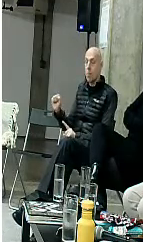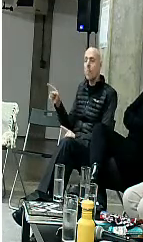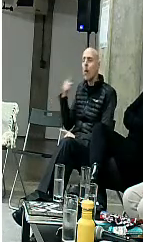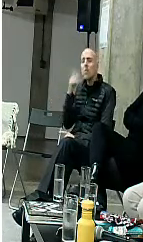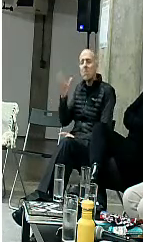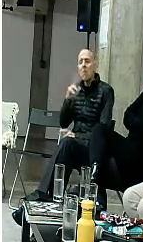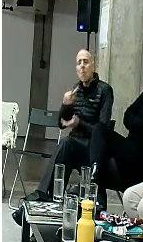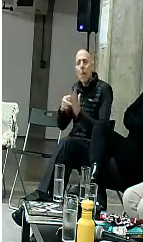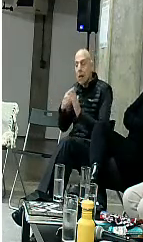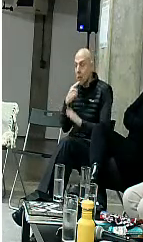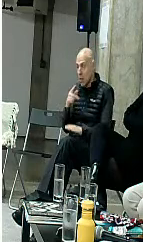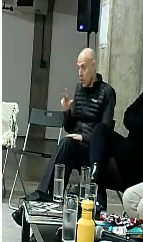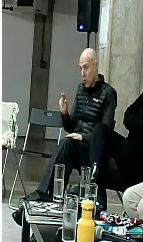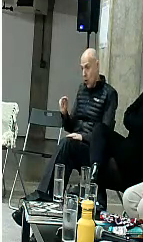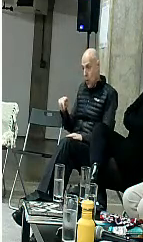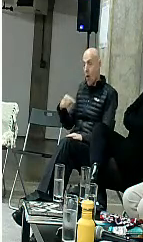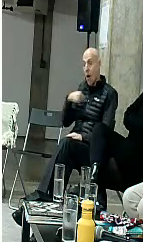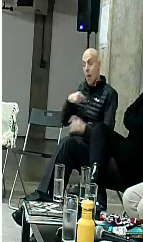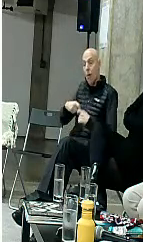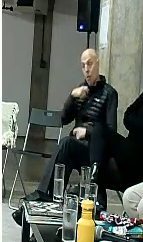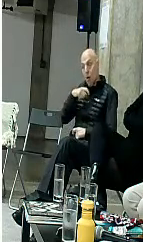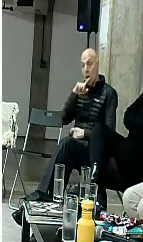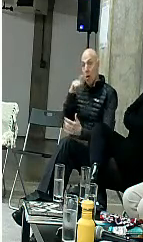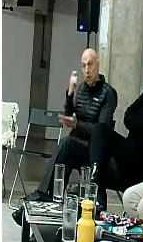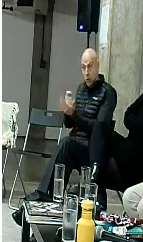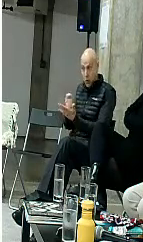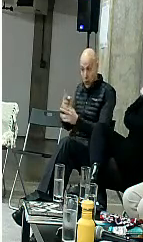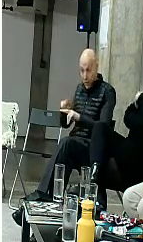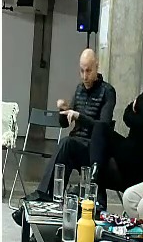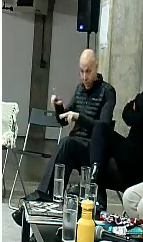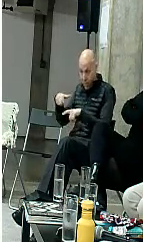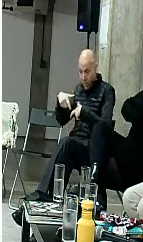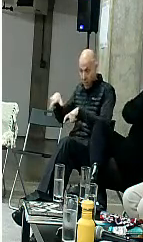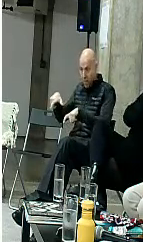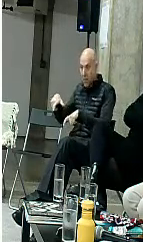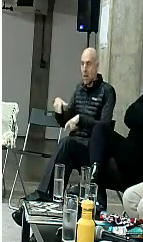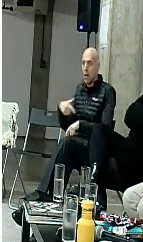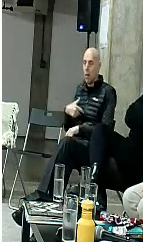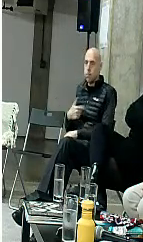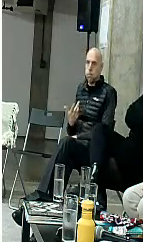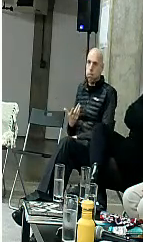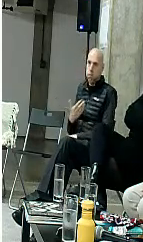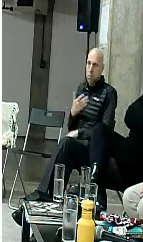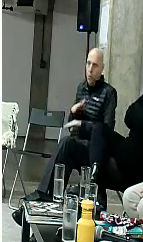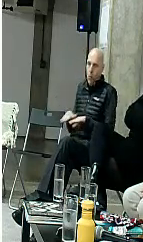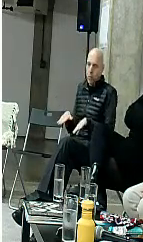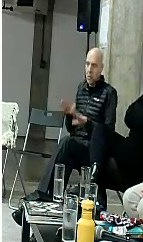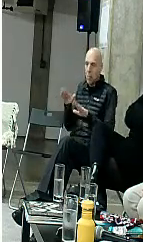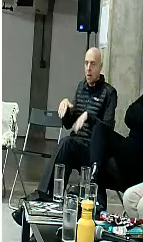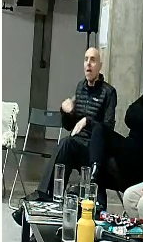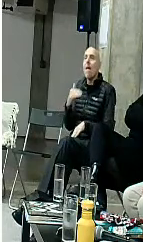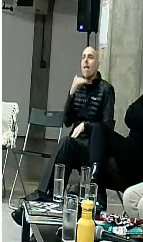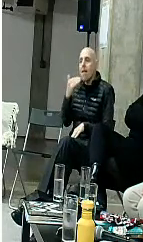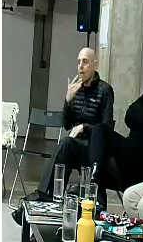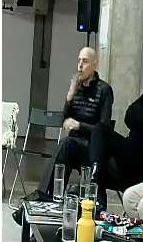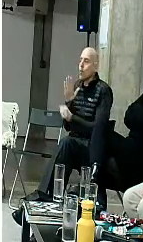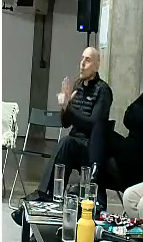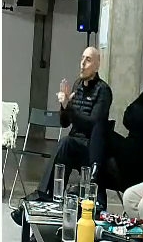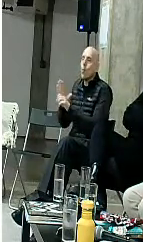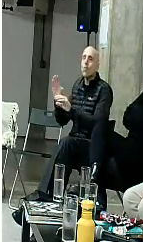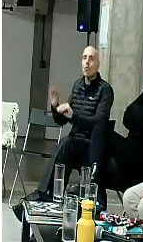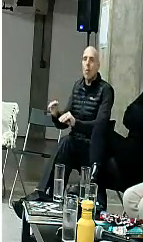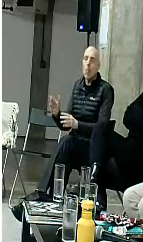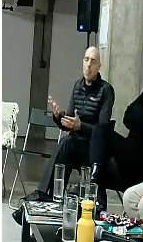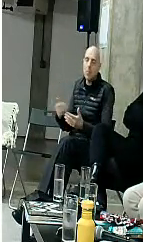got it planned. I said, don't, because I'm a lawyer, and I'm going to sue you if you do that. I mean, I wasn't, but it was enough to stop her. Anyway,